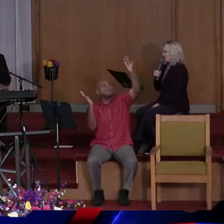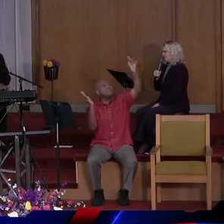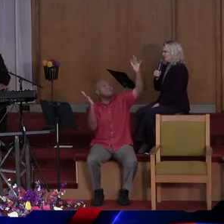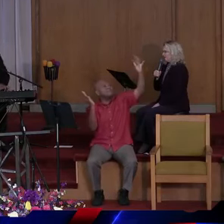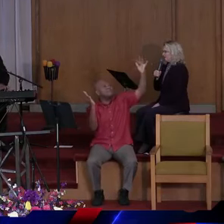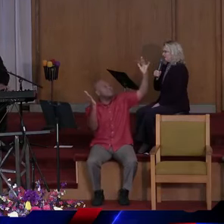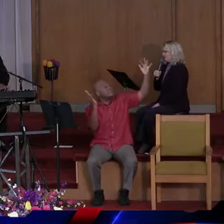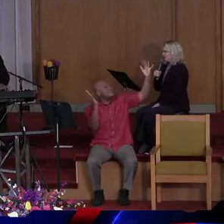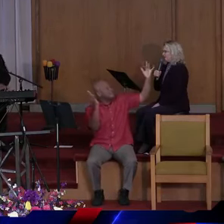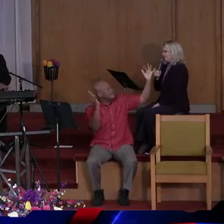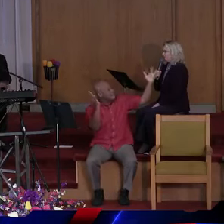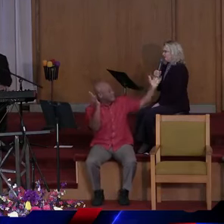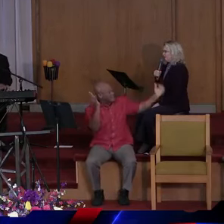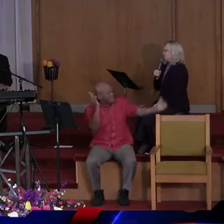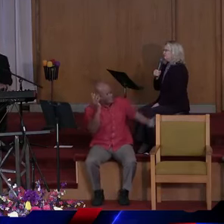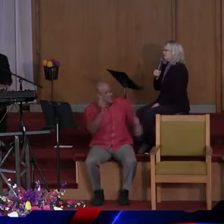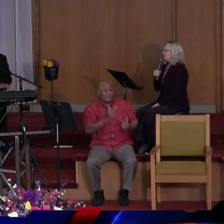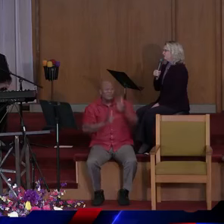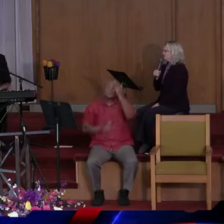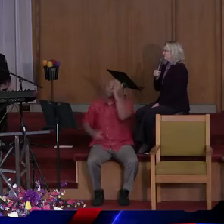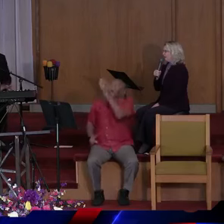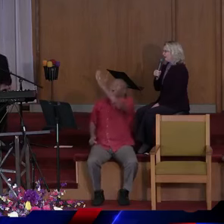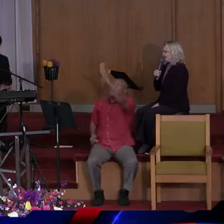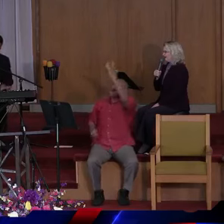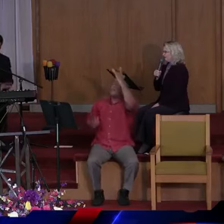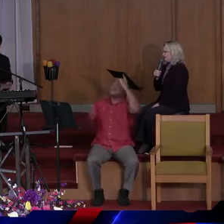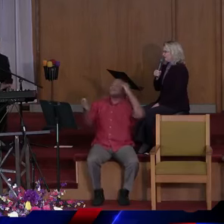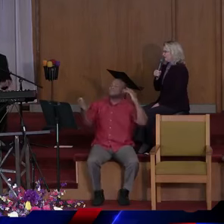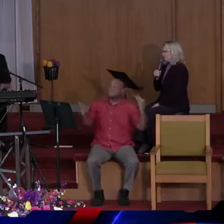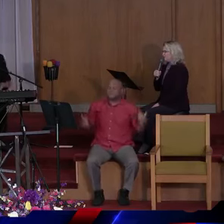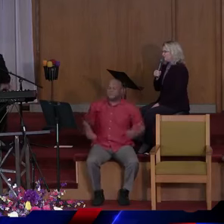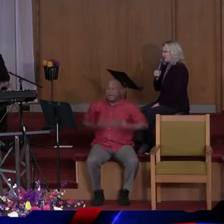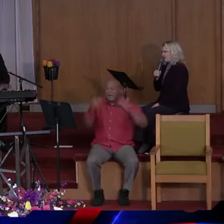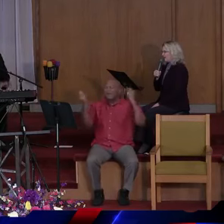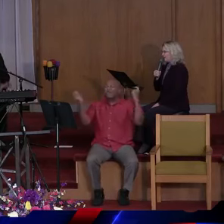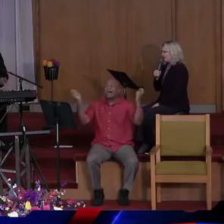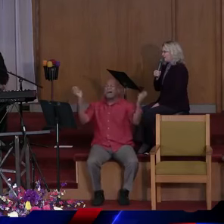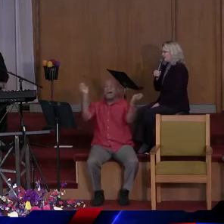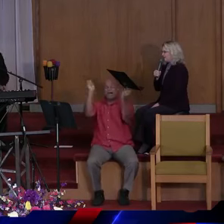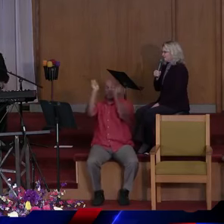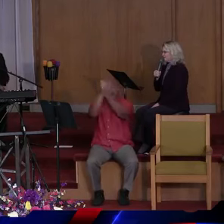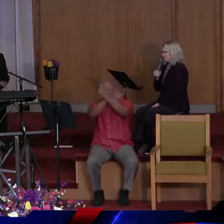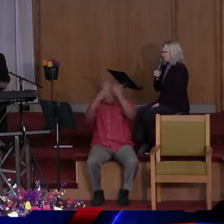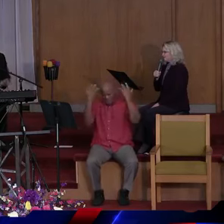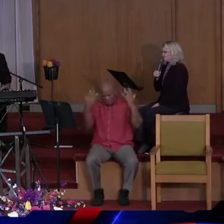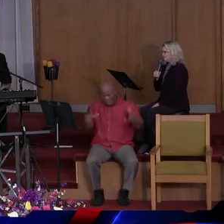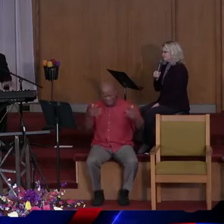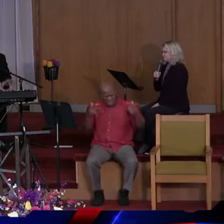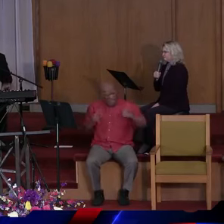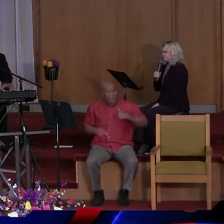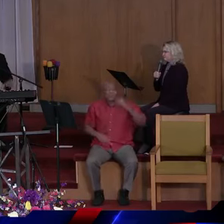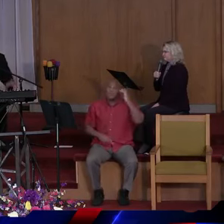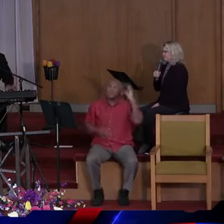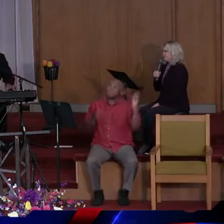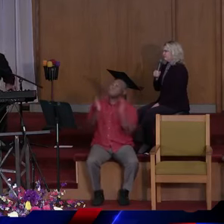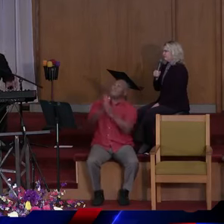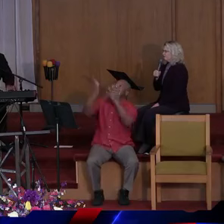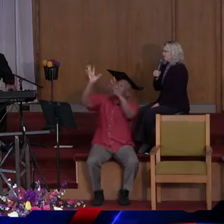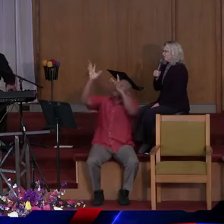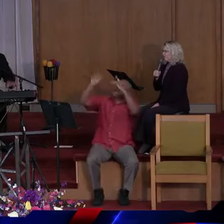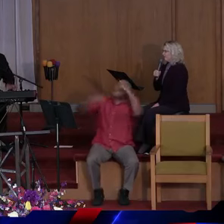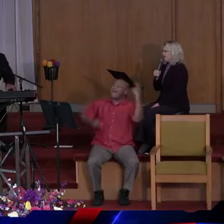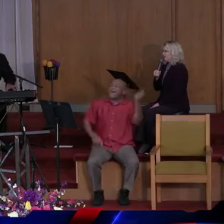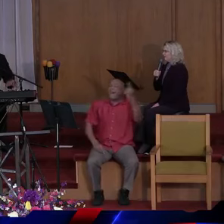to the God who changed my to life, the God who changed my. And I will praise